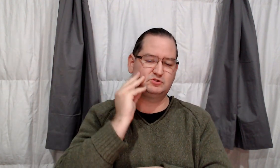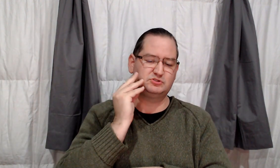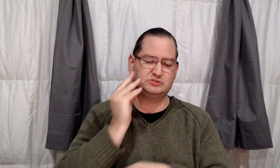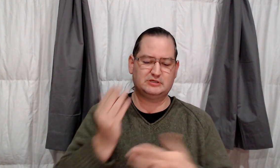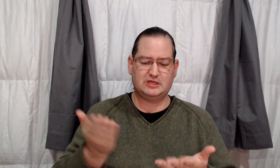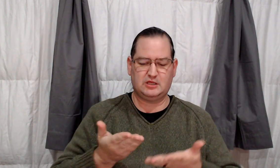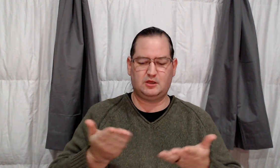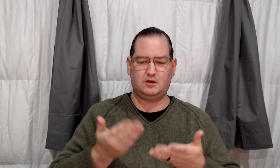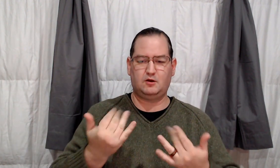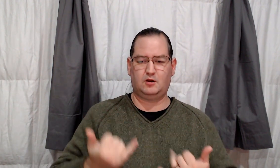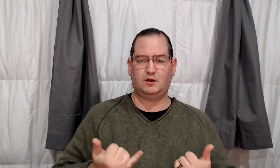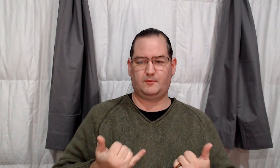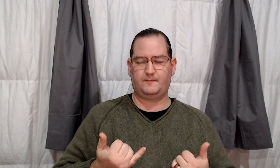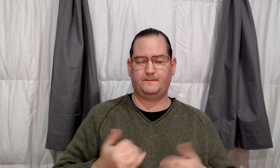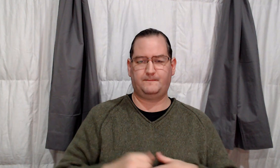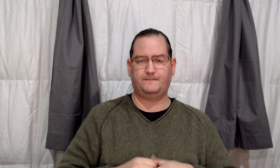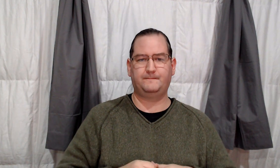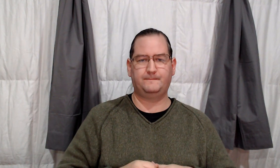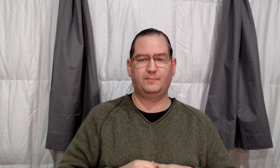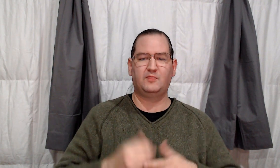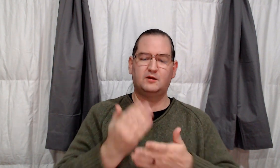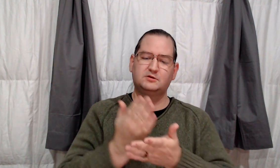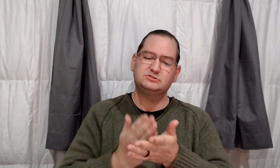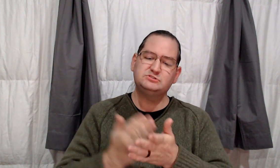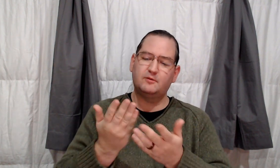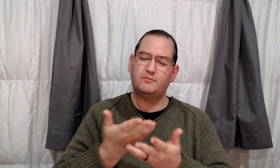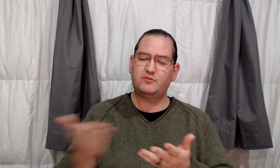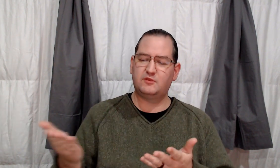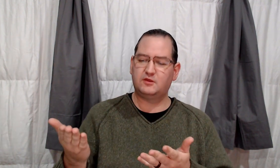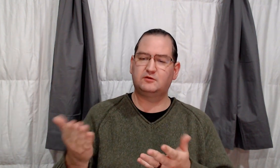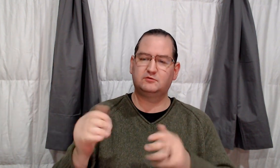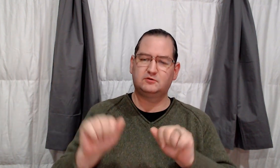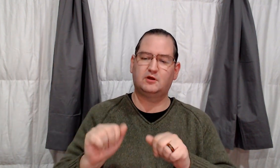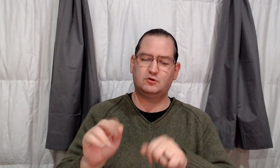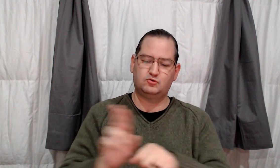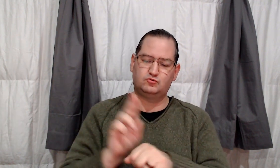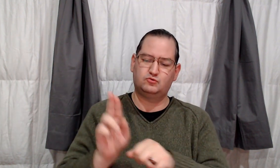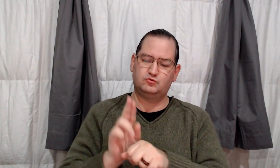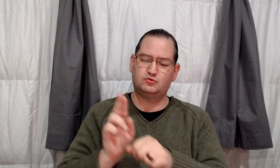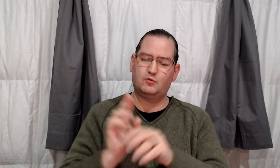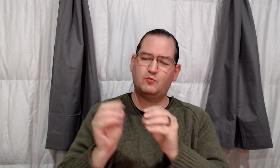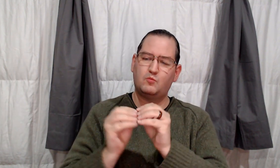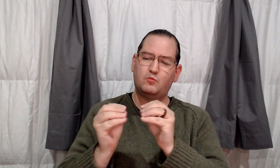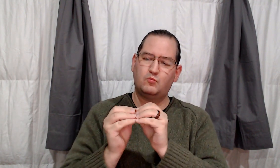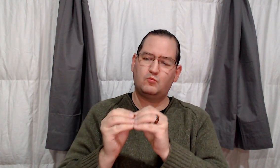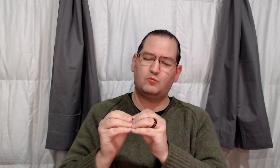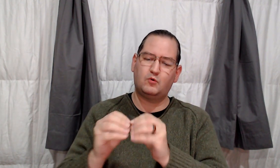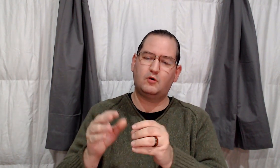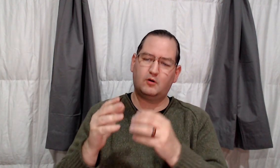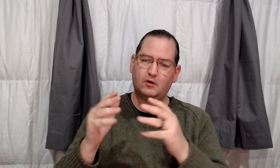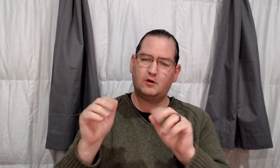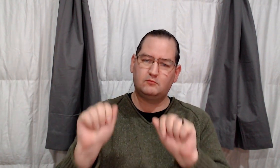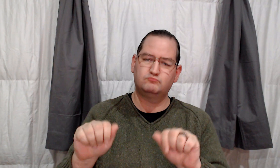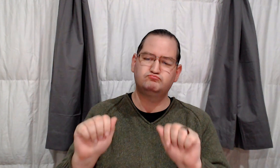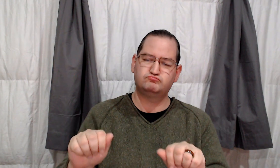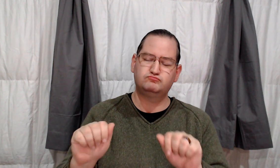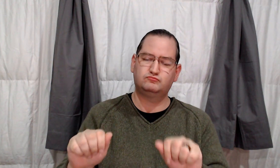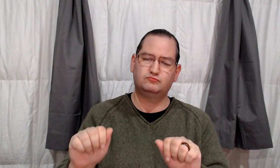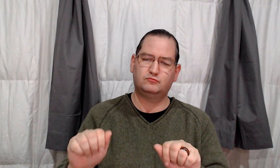you can utilize to deal more effectively with those things that had been a problem for you before. So it's